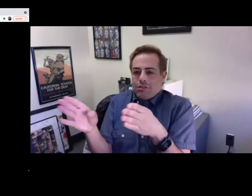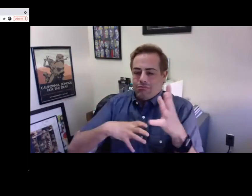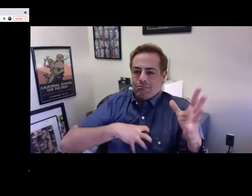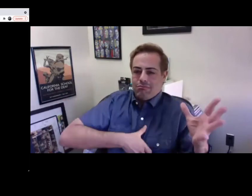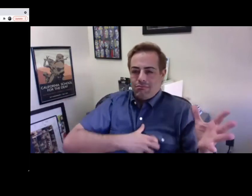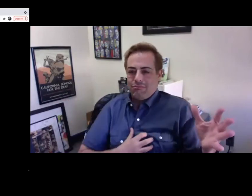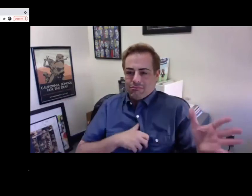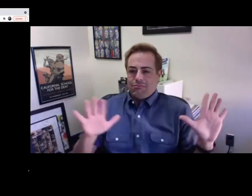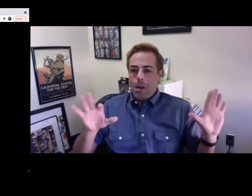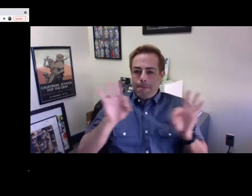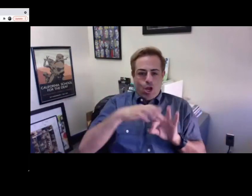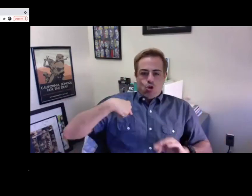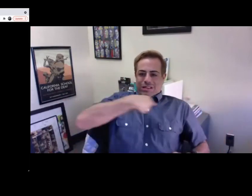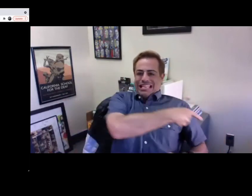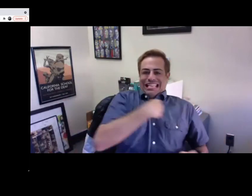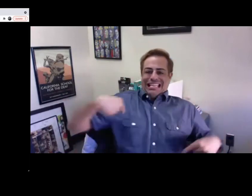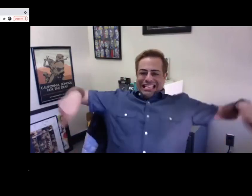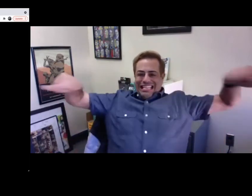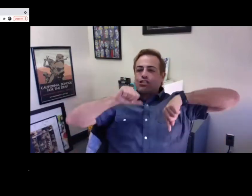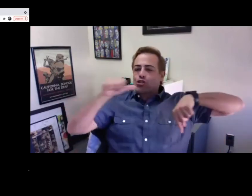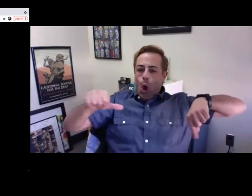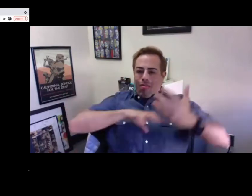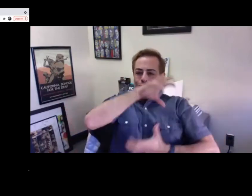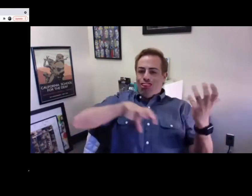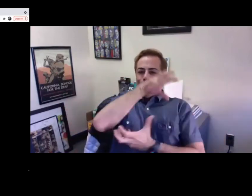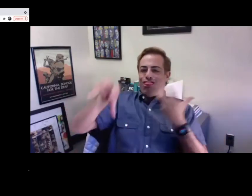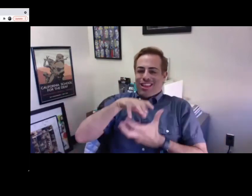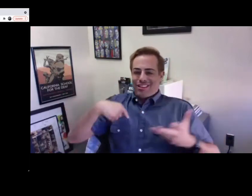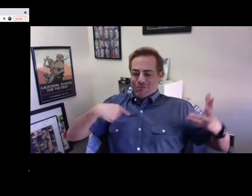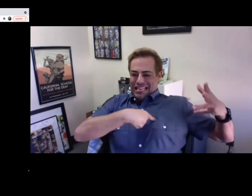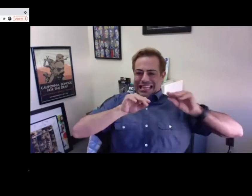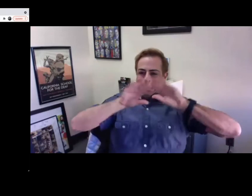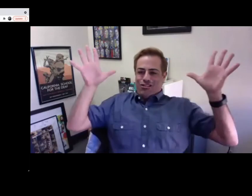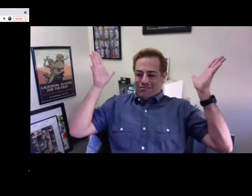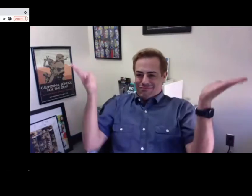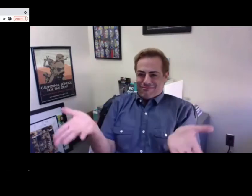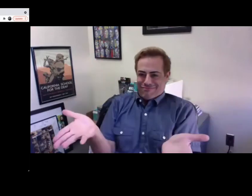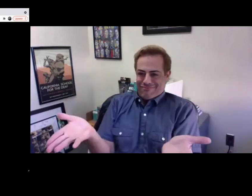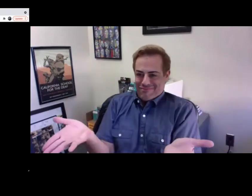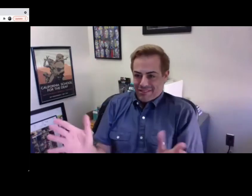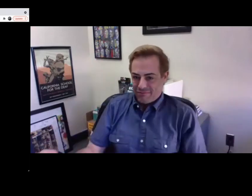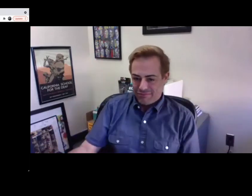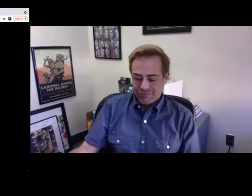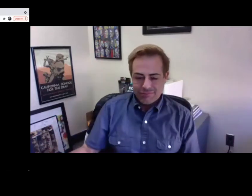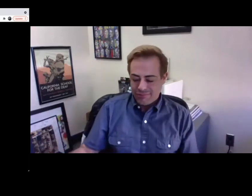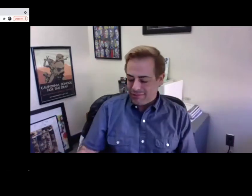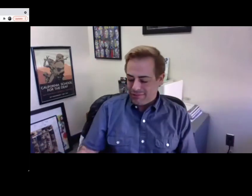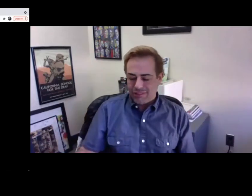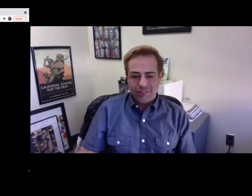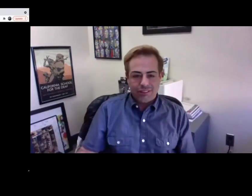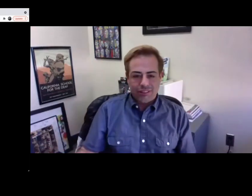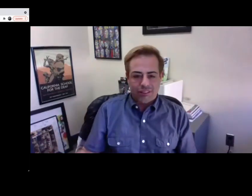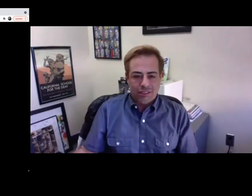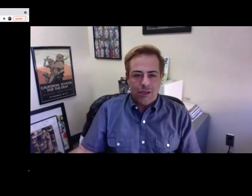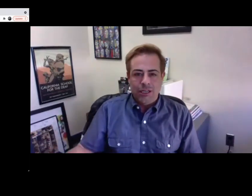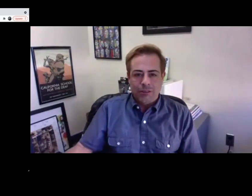couple them up. Some people, and they can change. You can use your voice or not. But for the staff and faculty, we